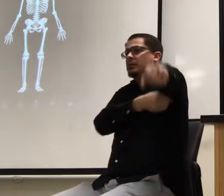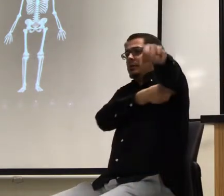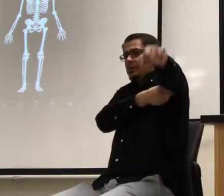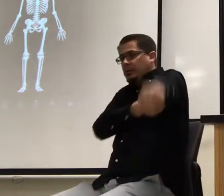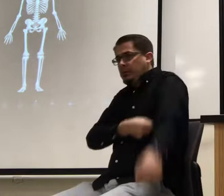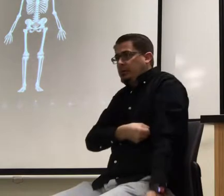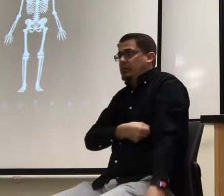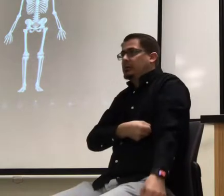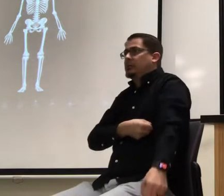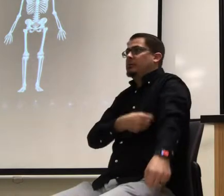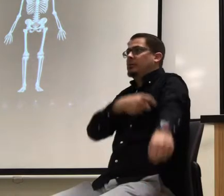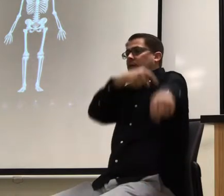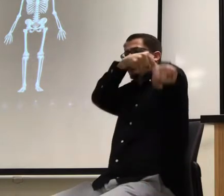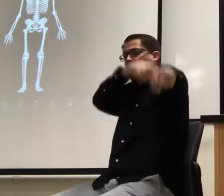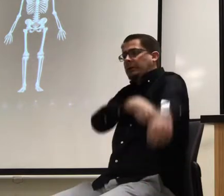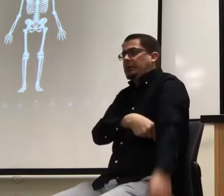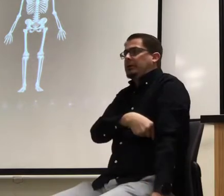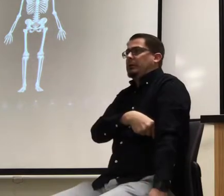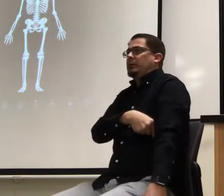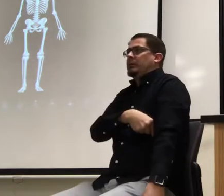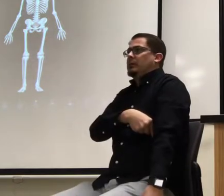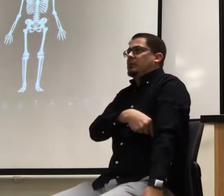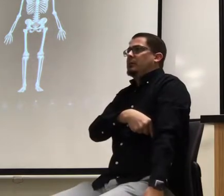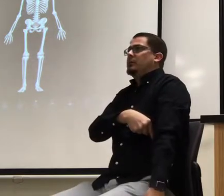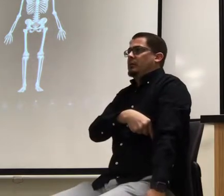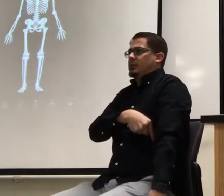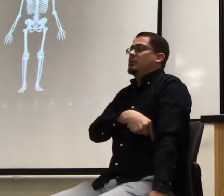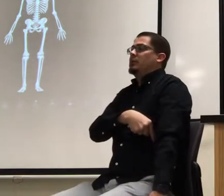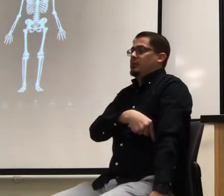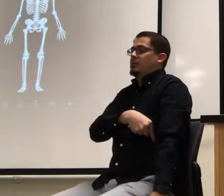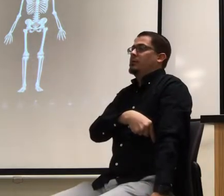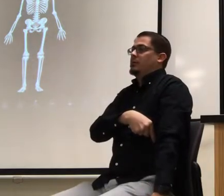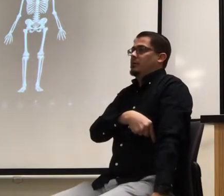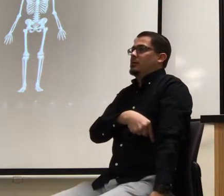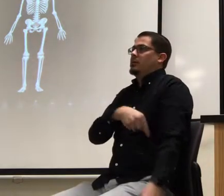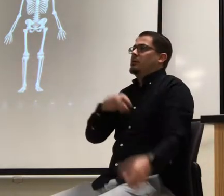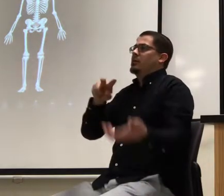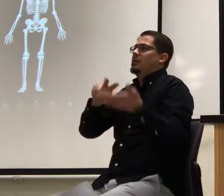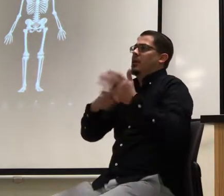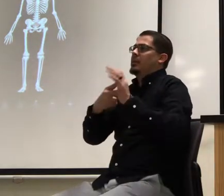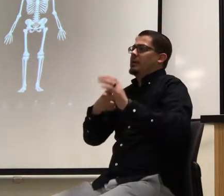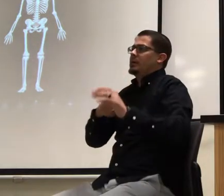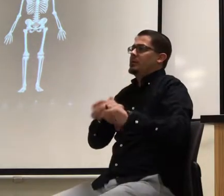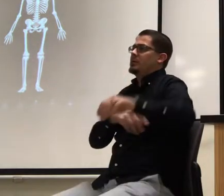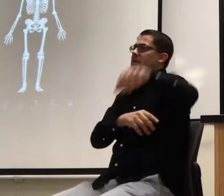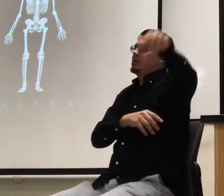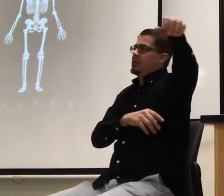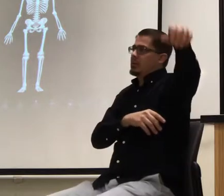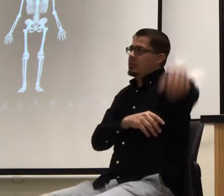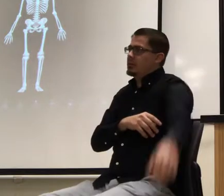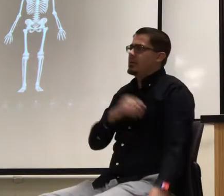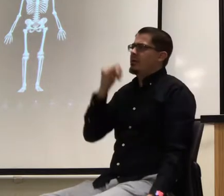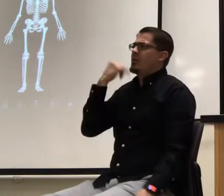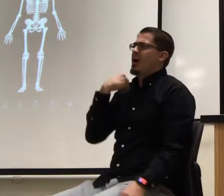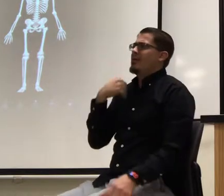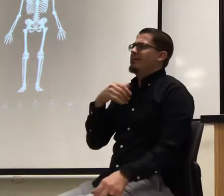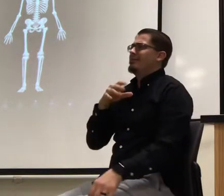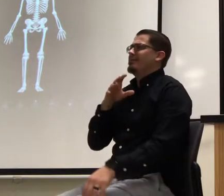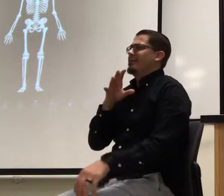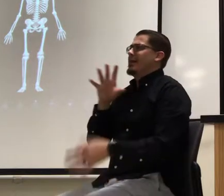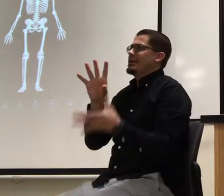inside somewhere. Okay. So it means you probably, like for example, maybe you have an attachment